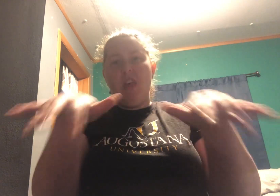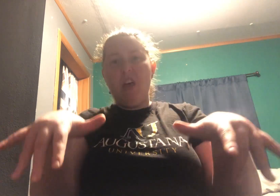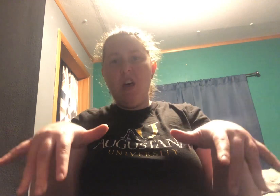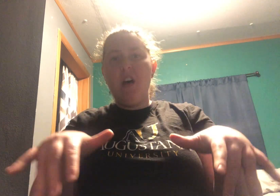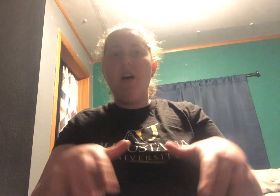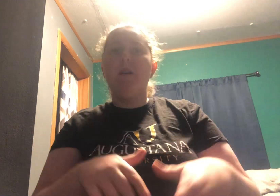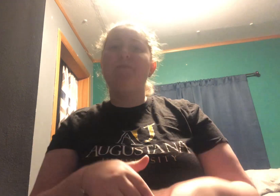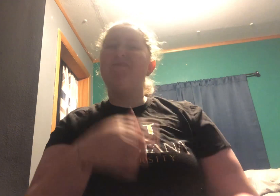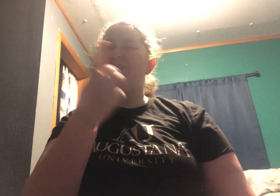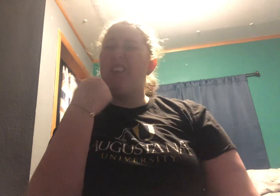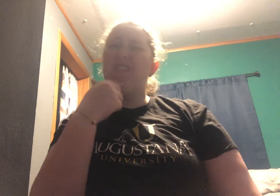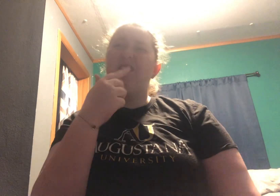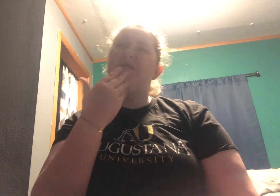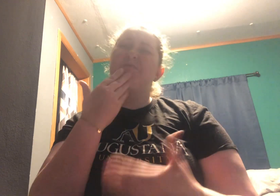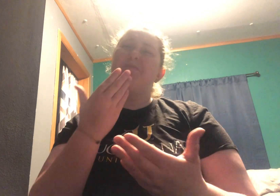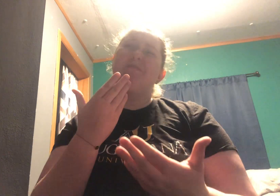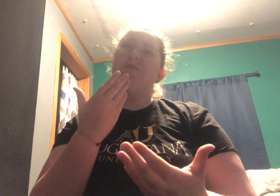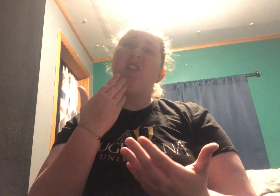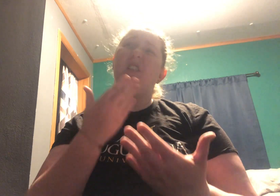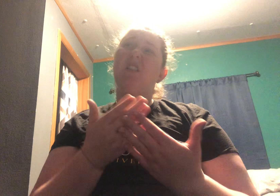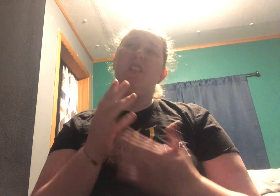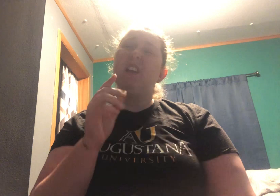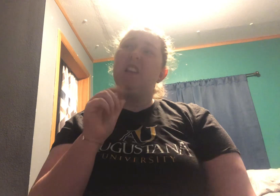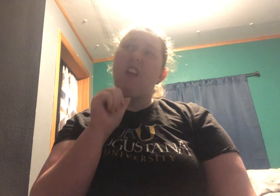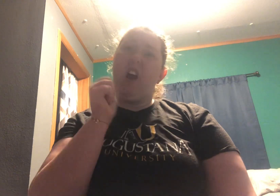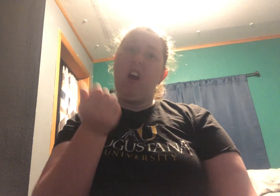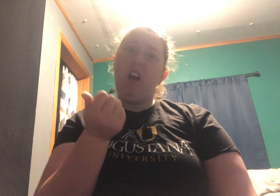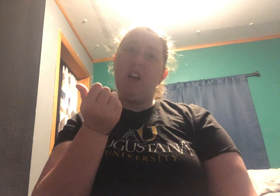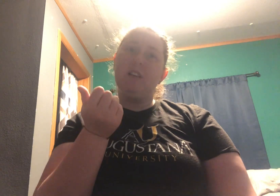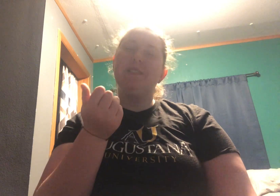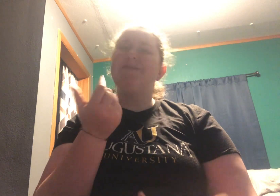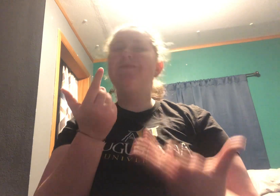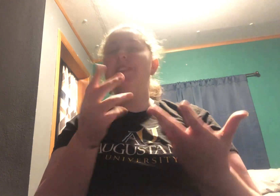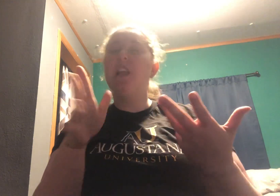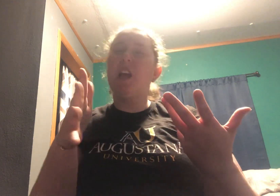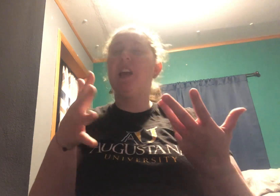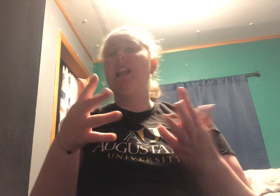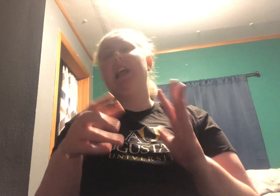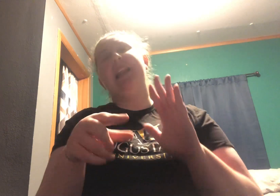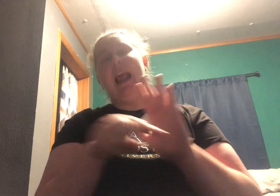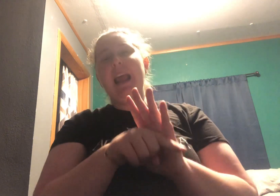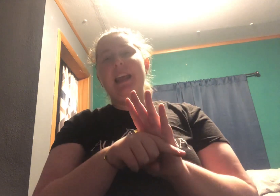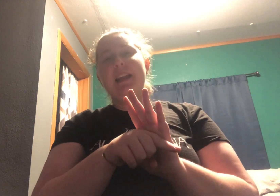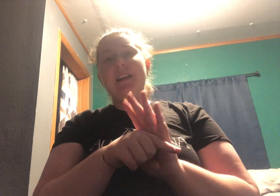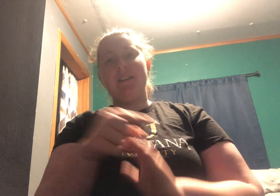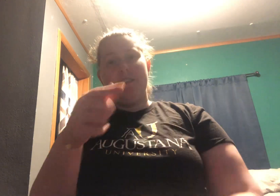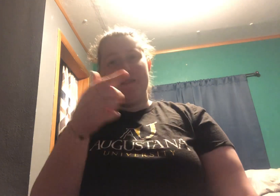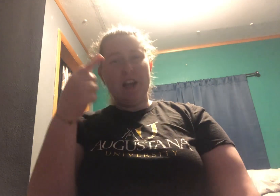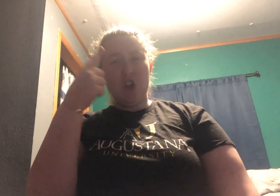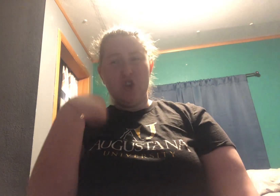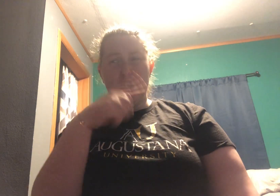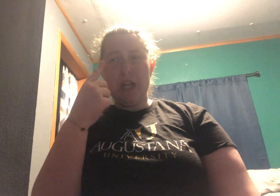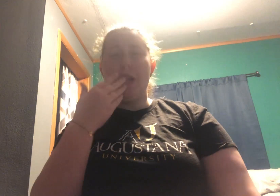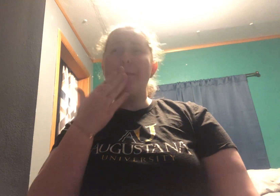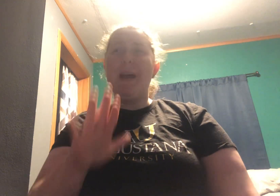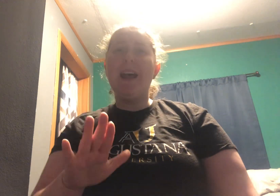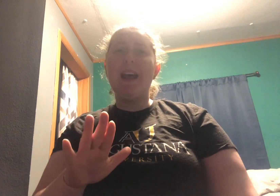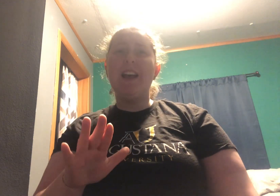sort of a negative thing. It looks bad. It's sort of the opposite of neat and